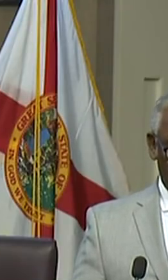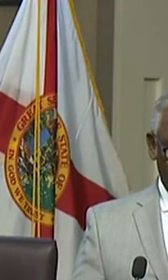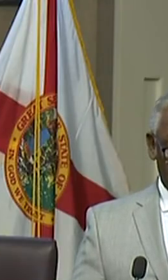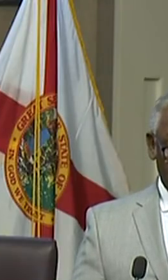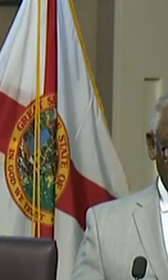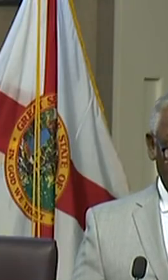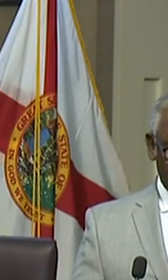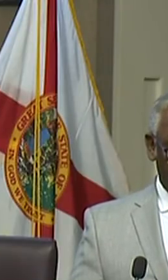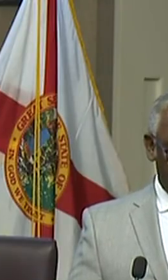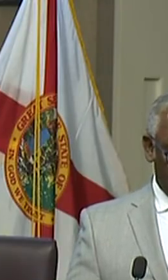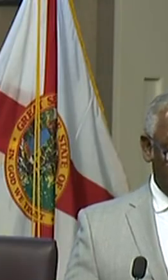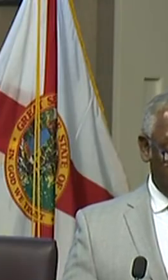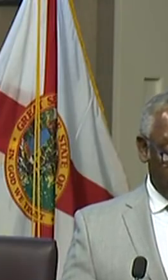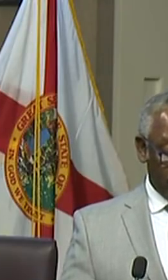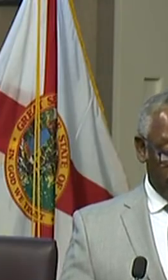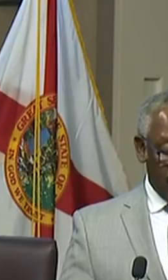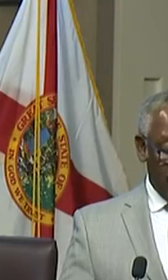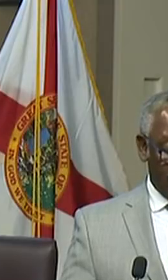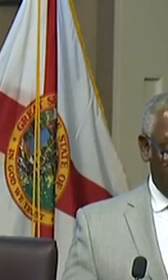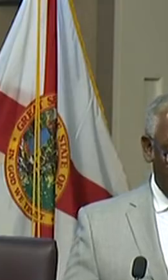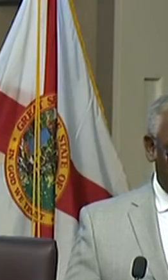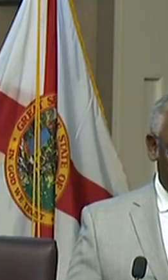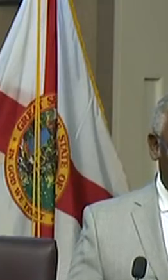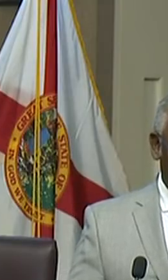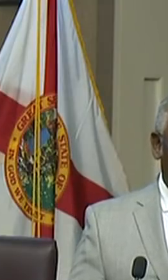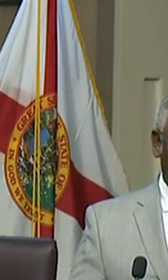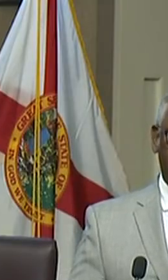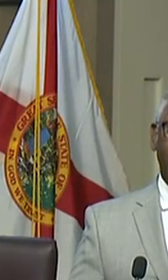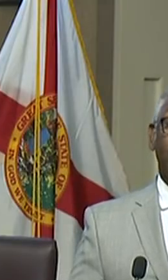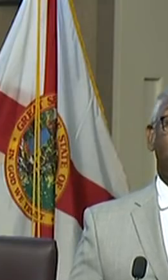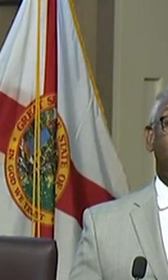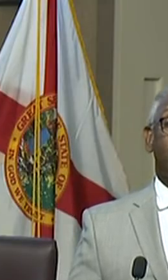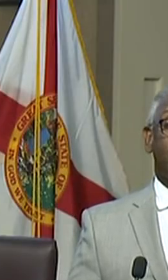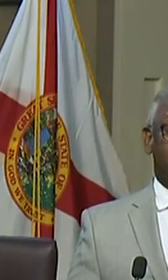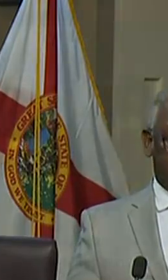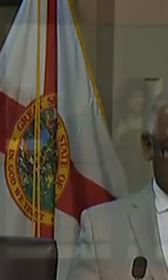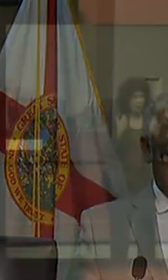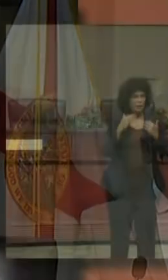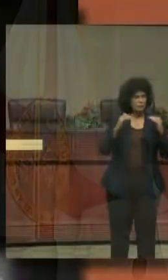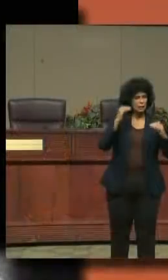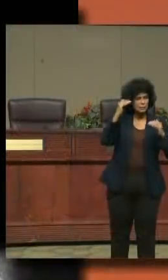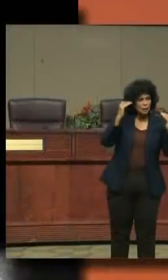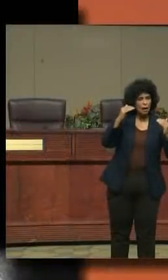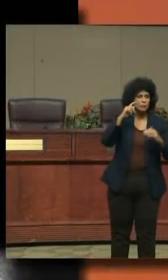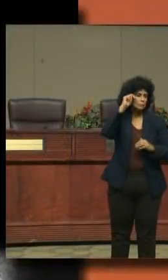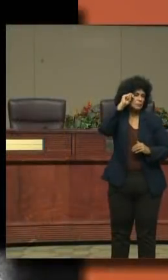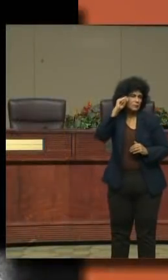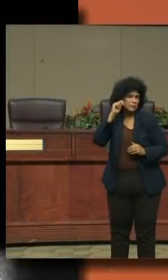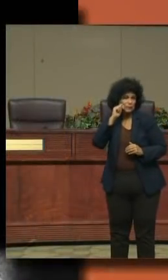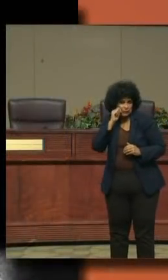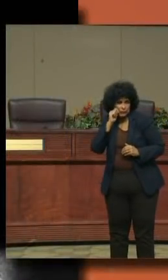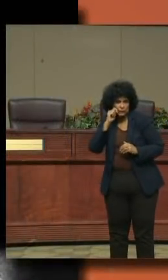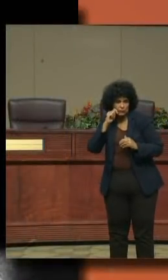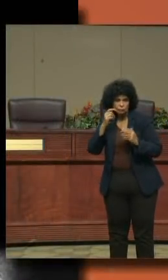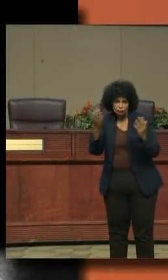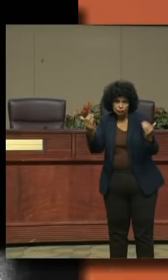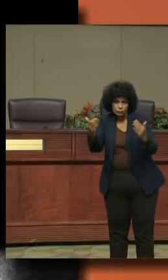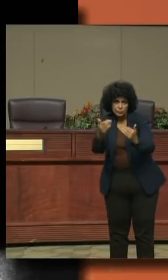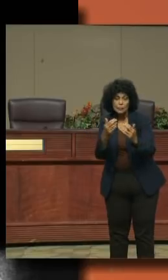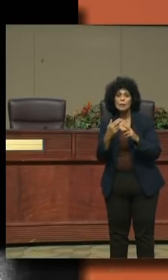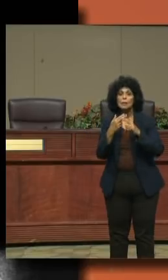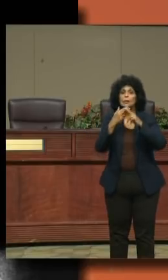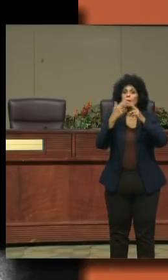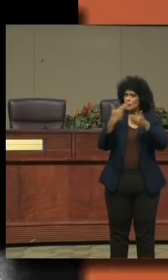to get our teens and young adults involved in an important community discussion. The town hall is called